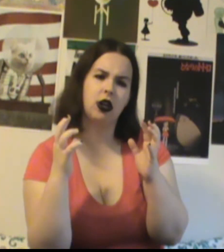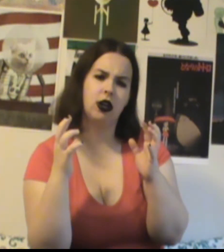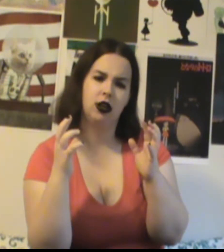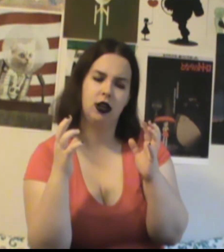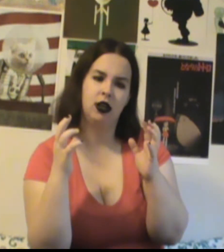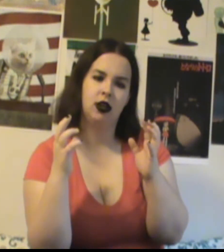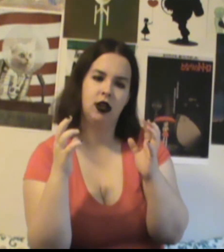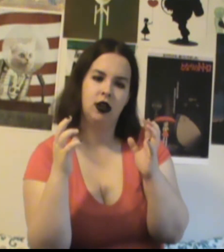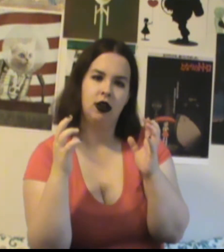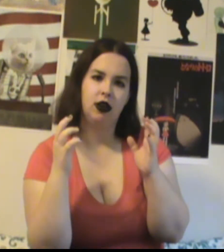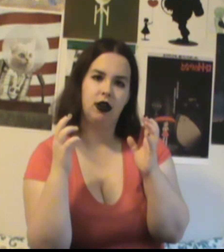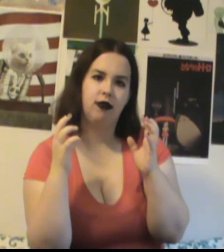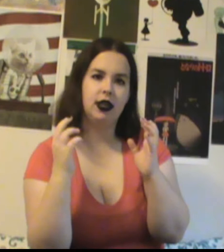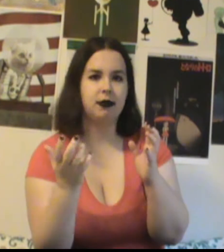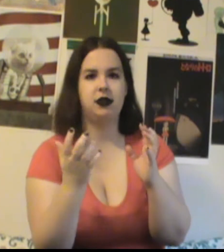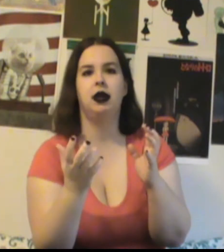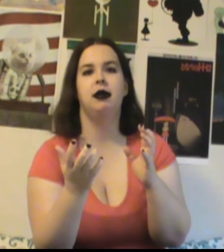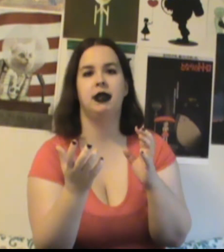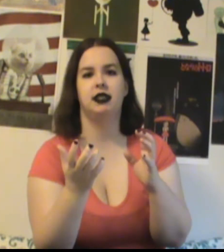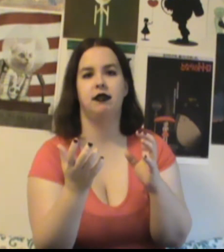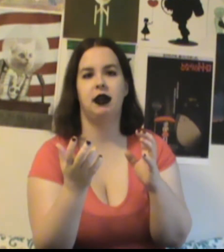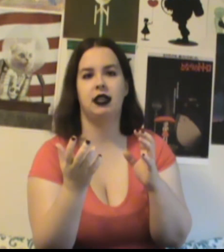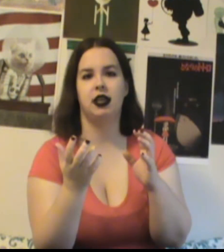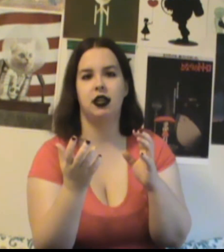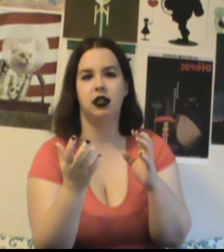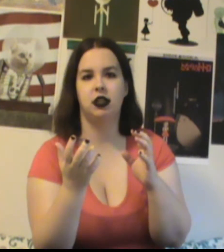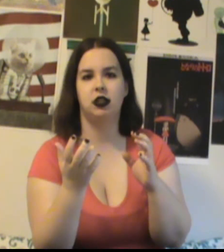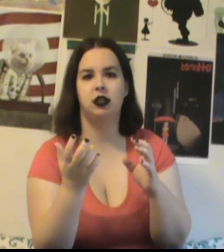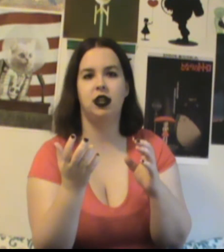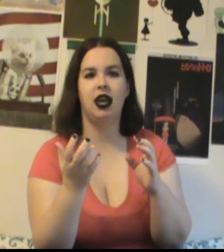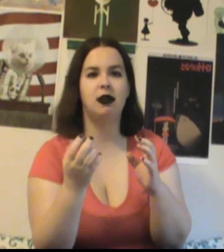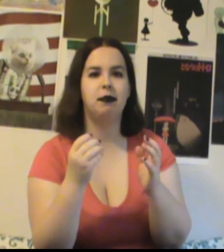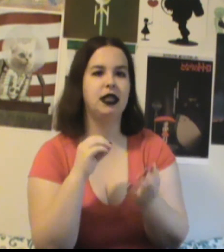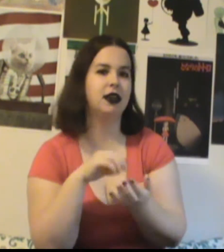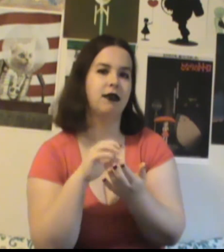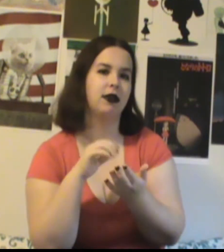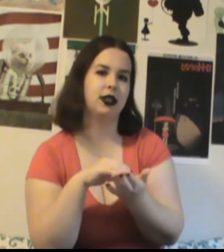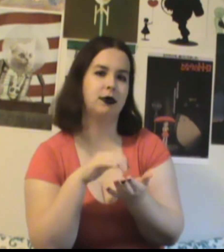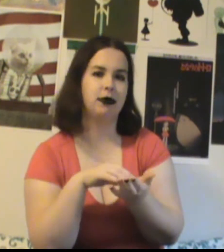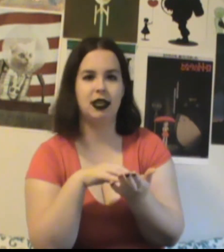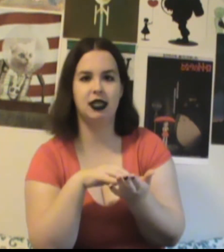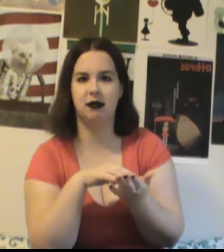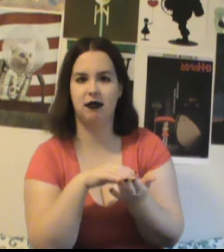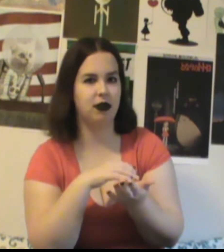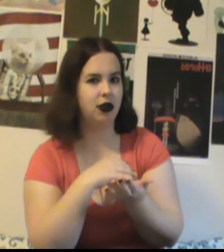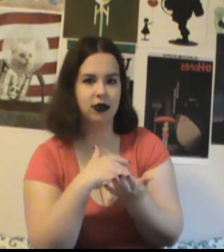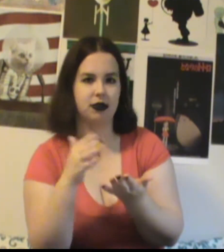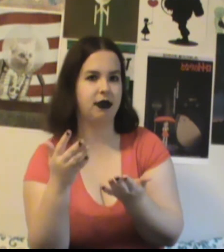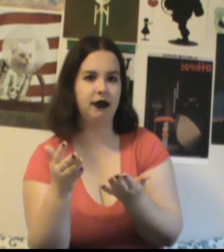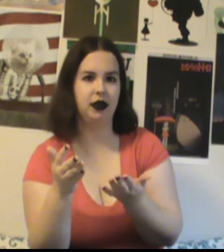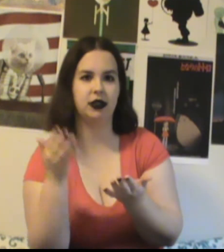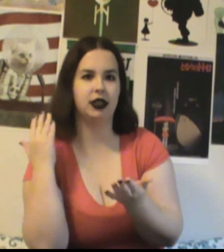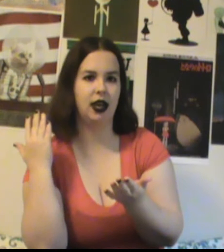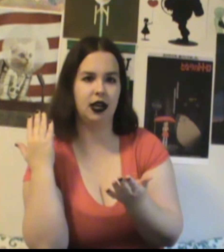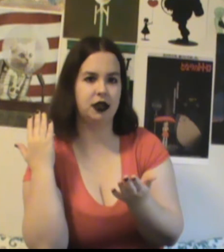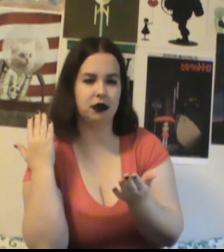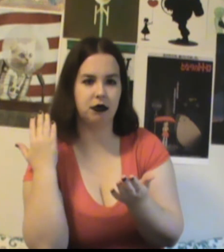her feeling betrayed because of the fact that she had been there for this woman's husband for all those 5 years and had sort of